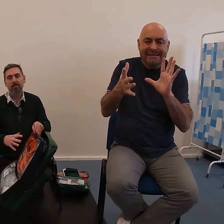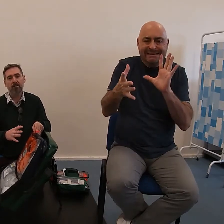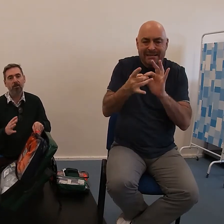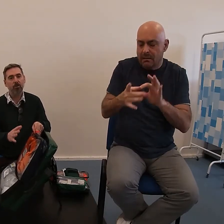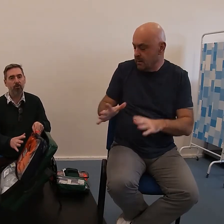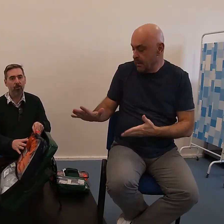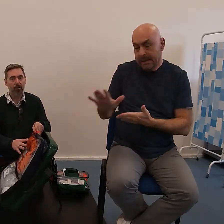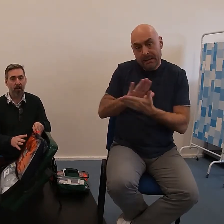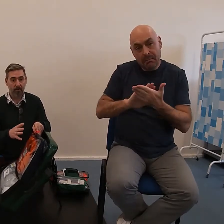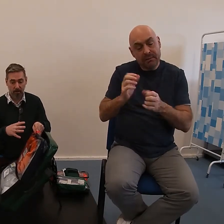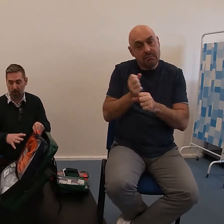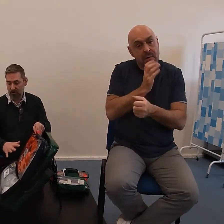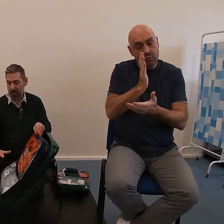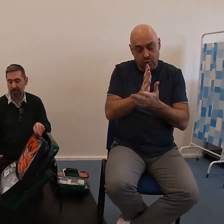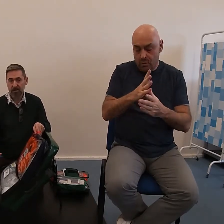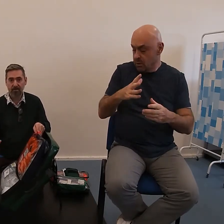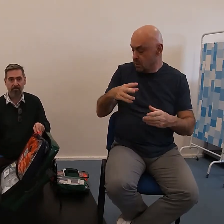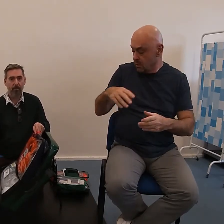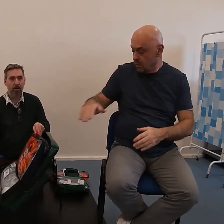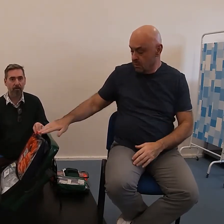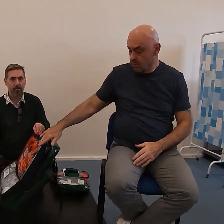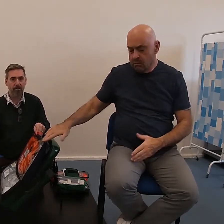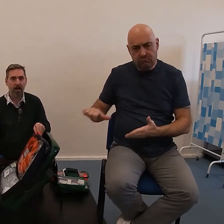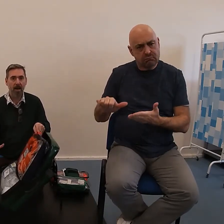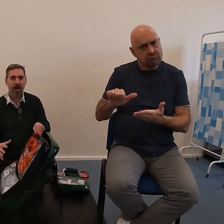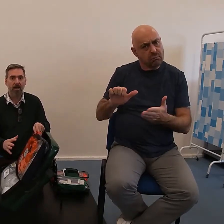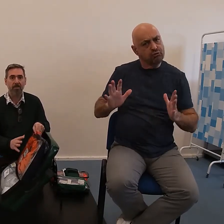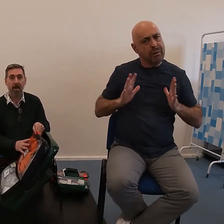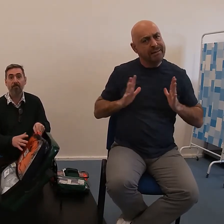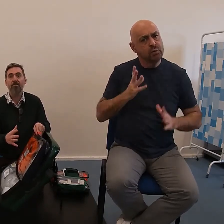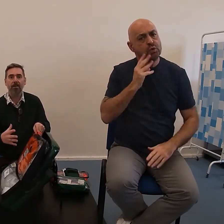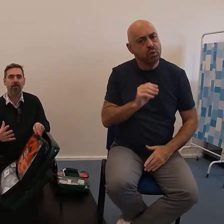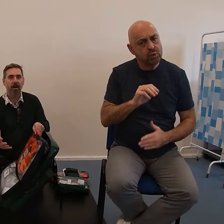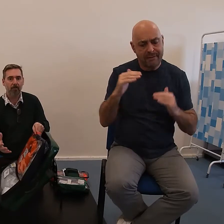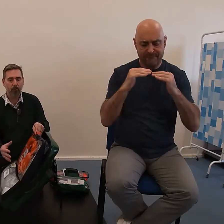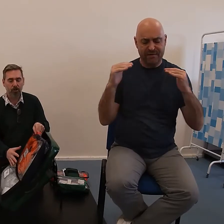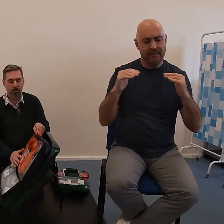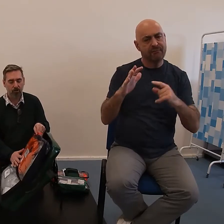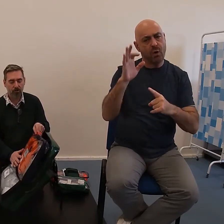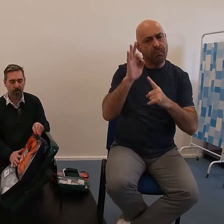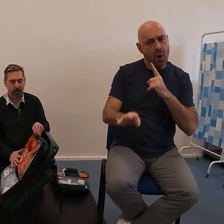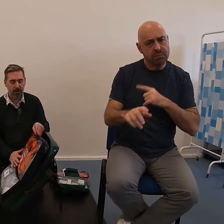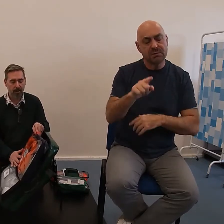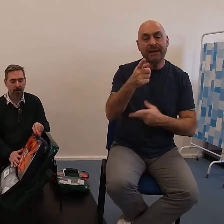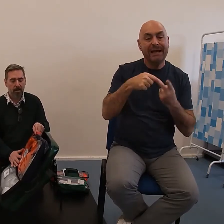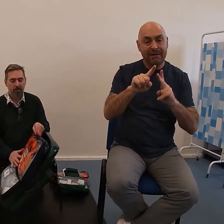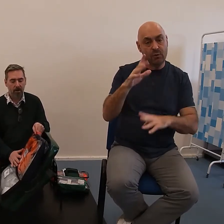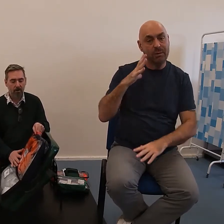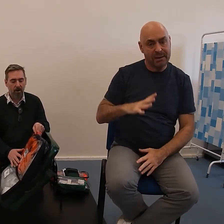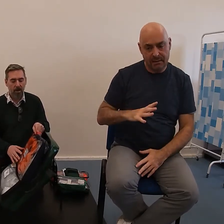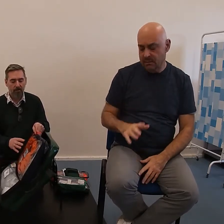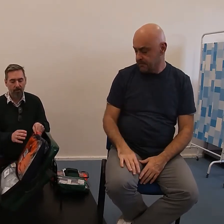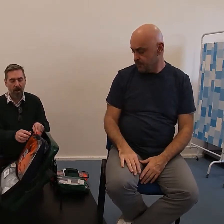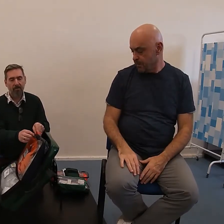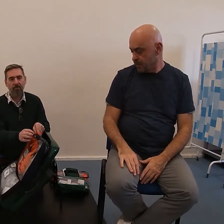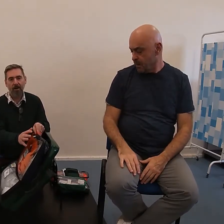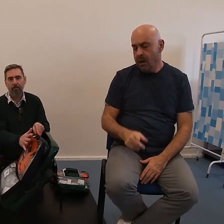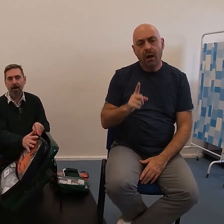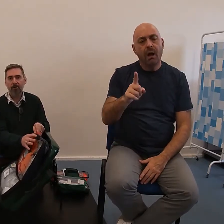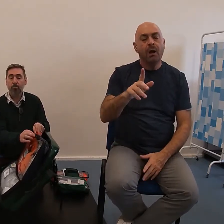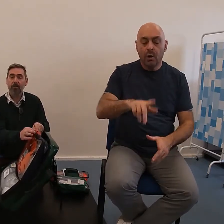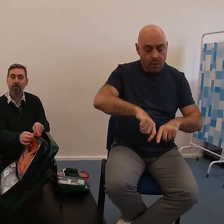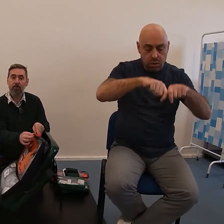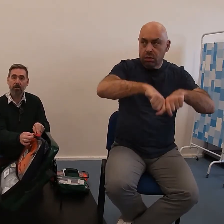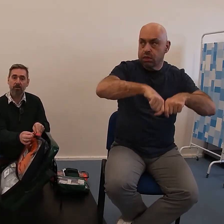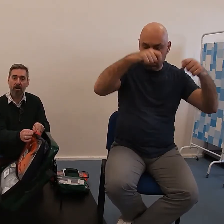that we need to ensure that the contents is fit for purpose and everything is available to you should you need it. So if you ever find